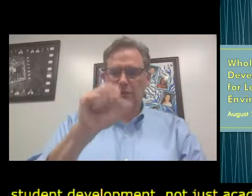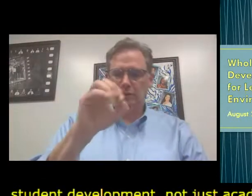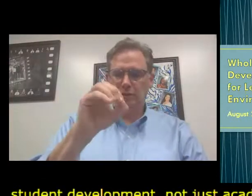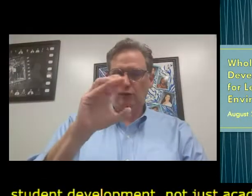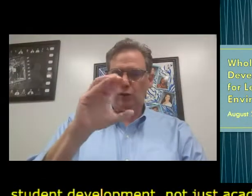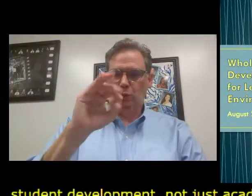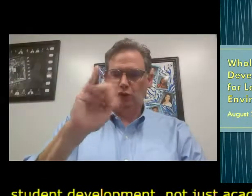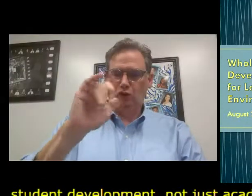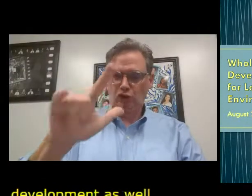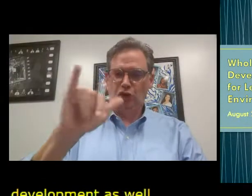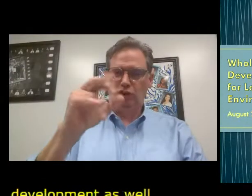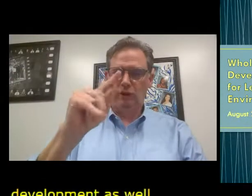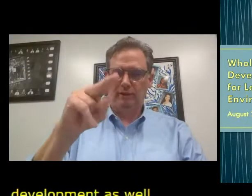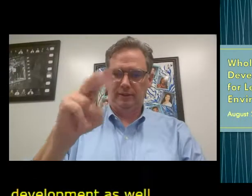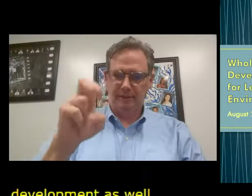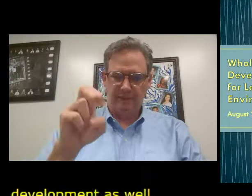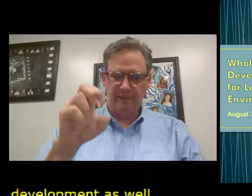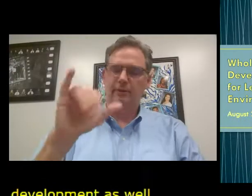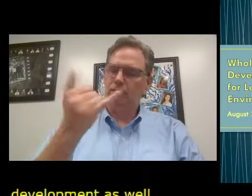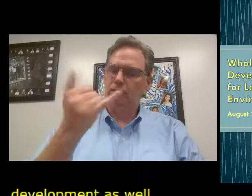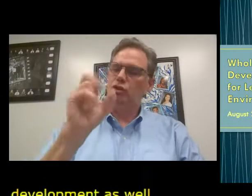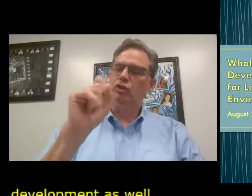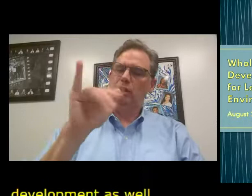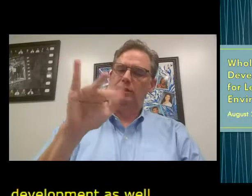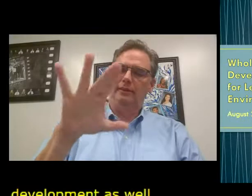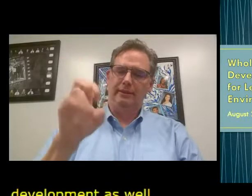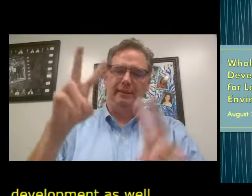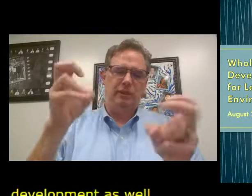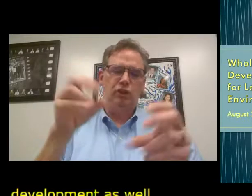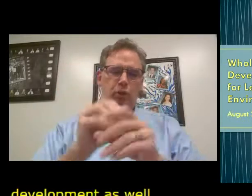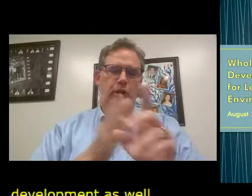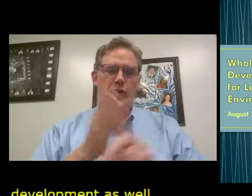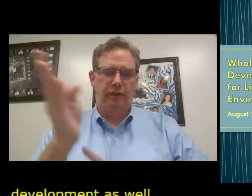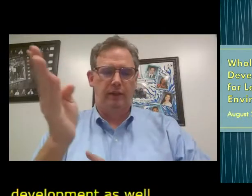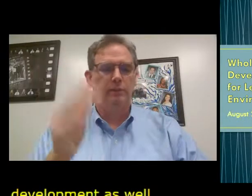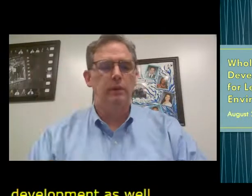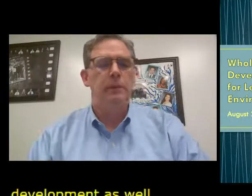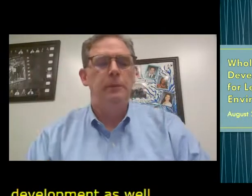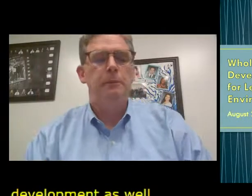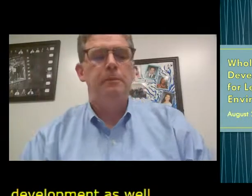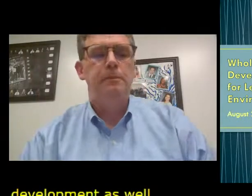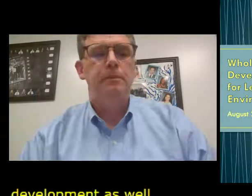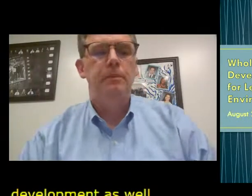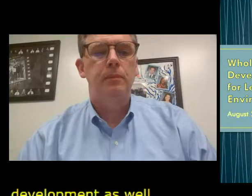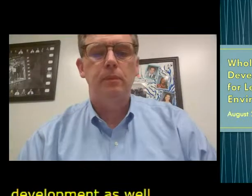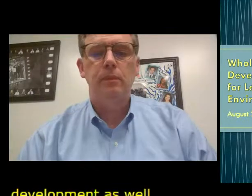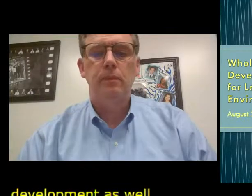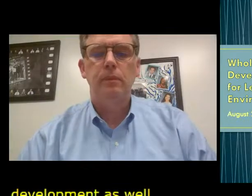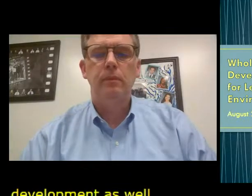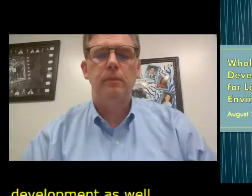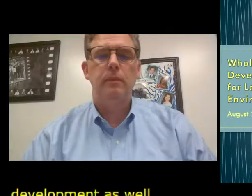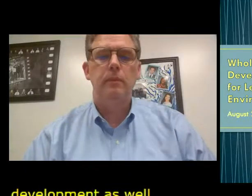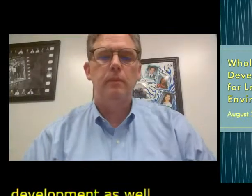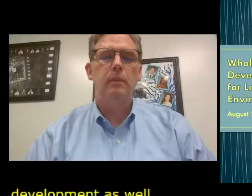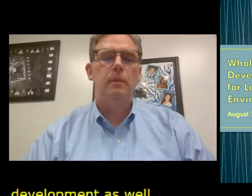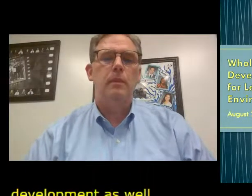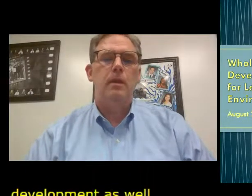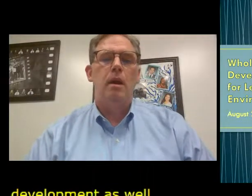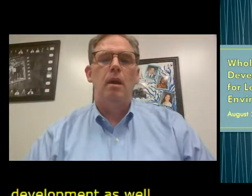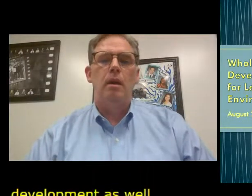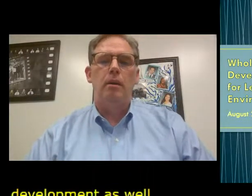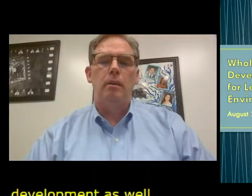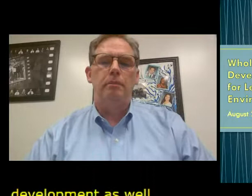LRE is, I think it's a huge issue. I think it's a justice issue in this